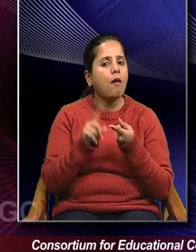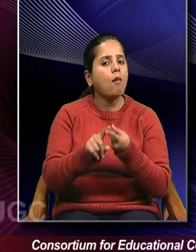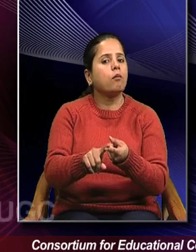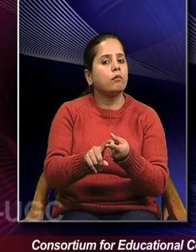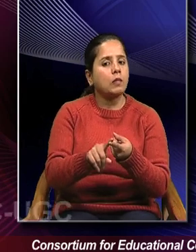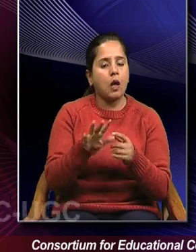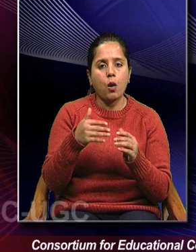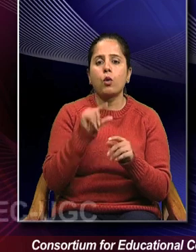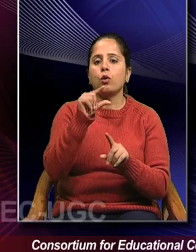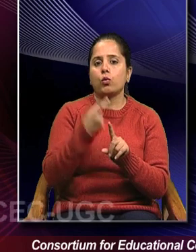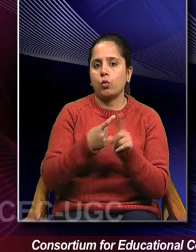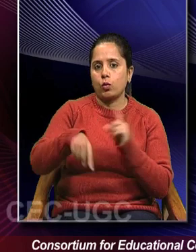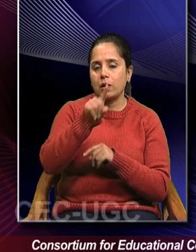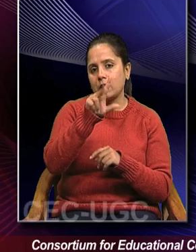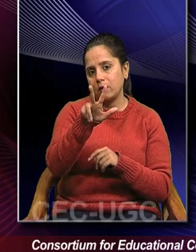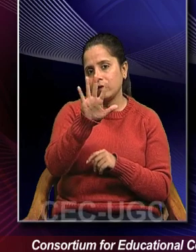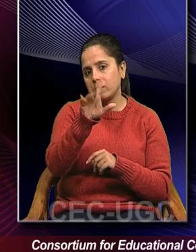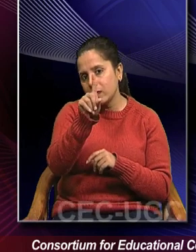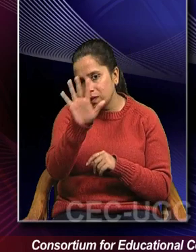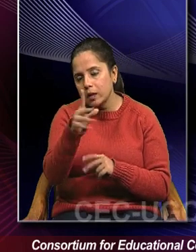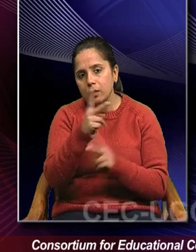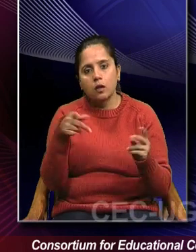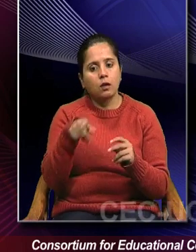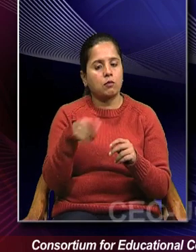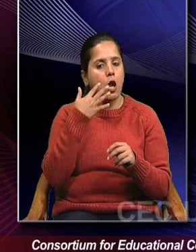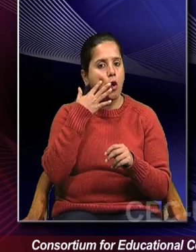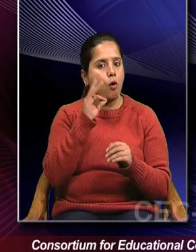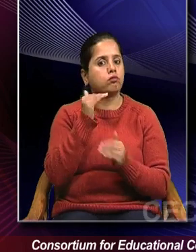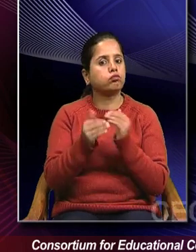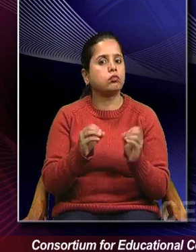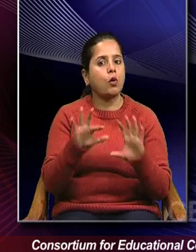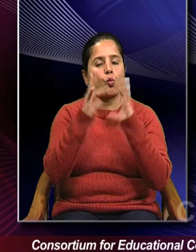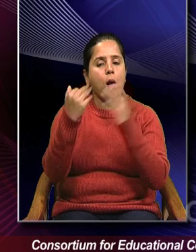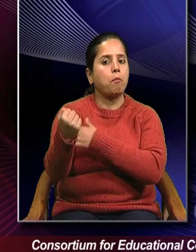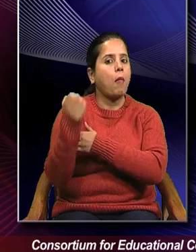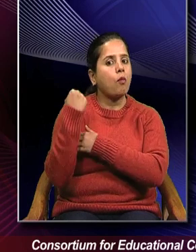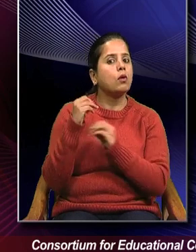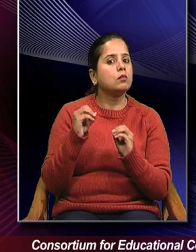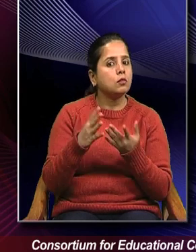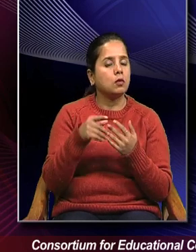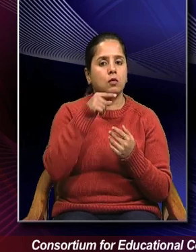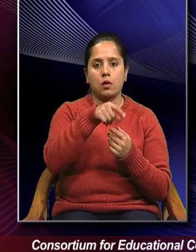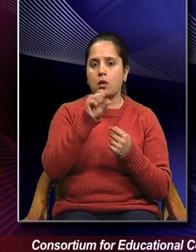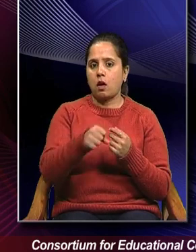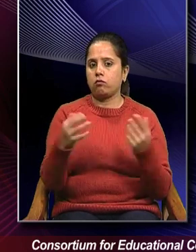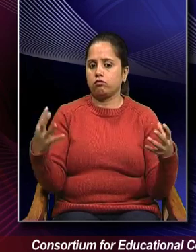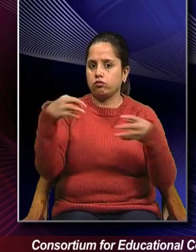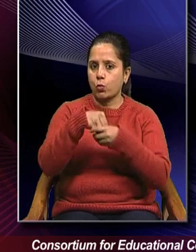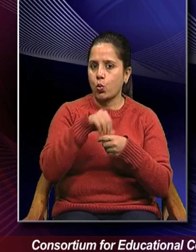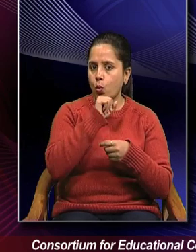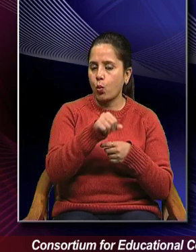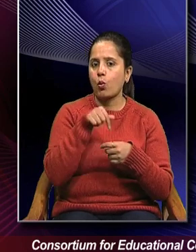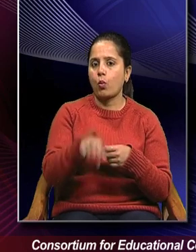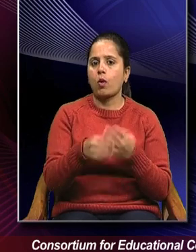how Britain by 1815 had become preeminent world power, how it was able to combine its naval